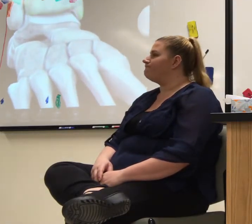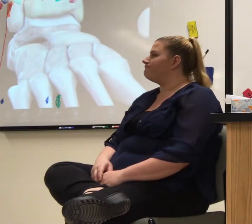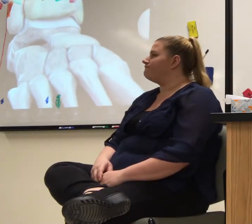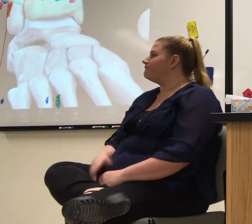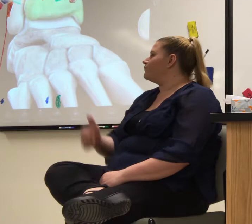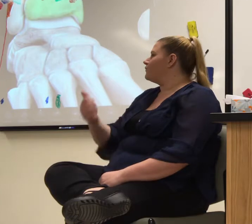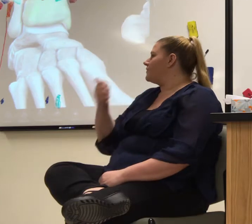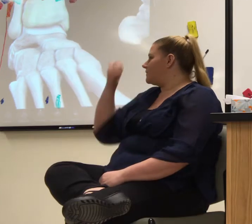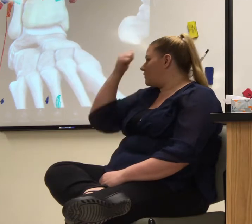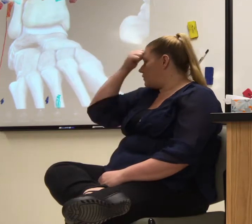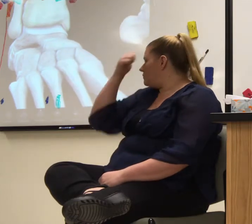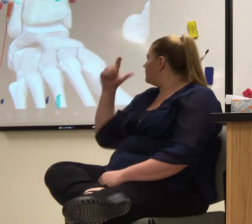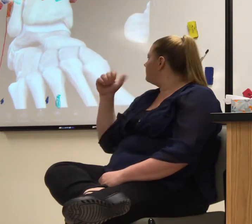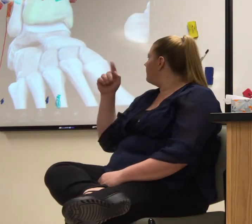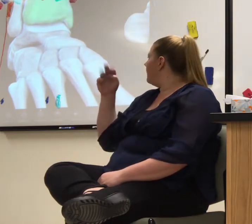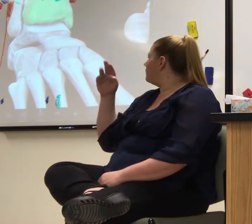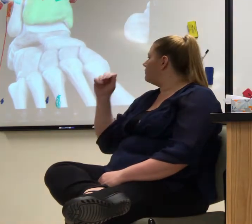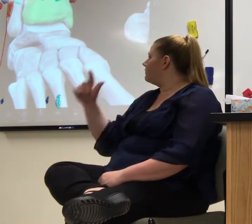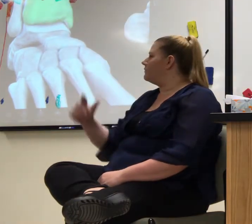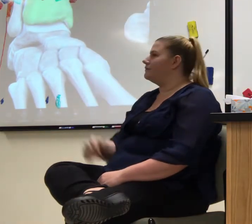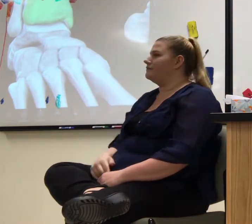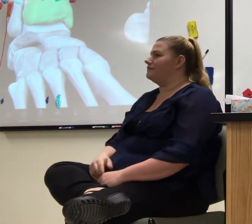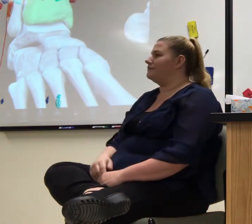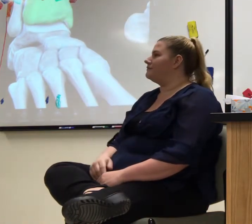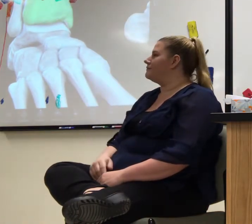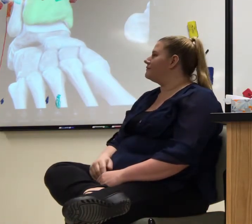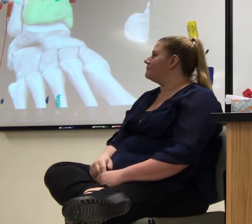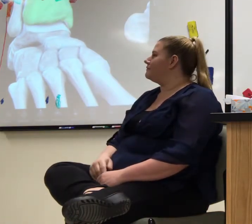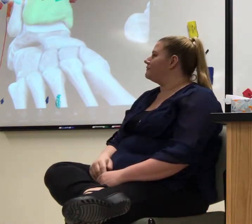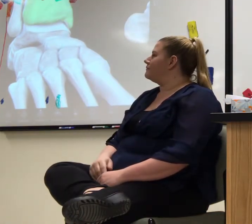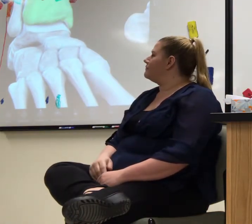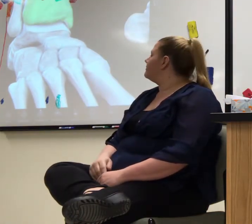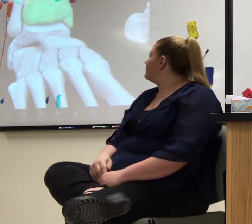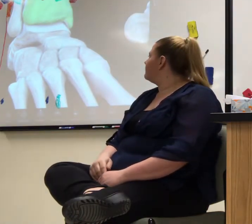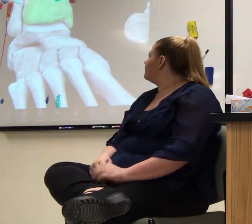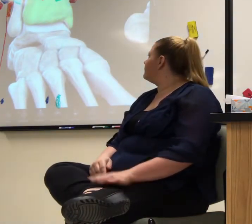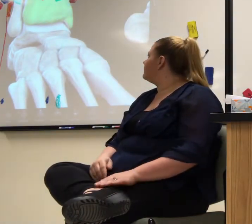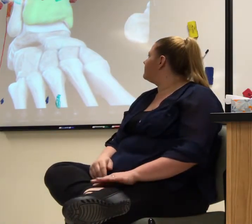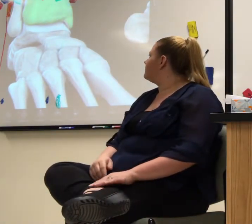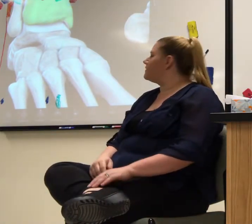I got the foot zoomed in there so you can see the ankle joint.